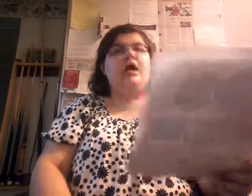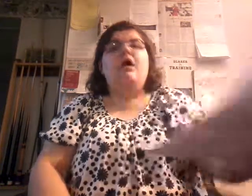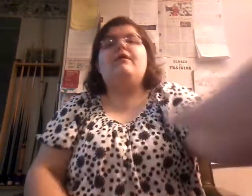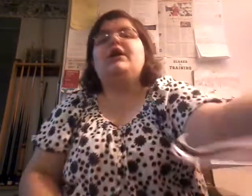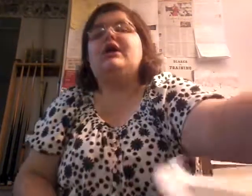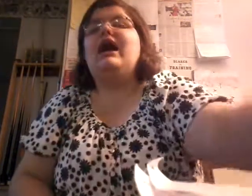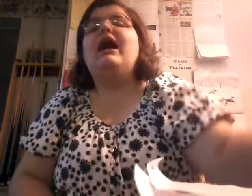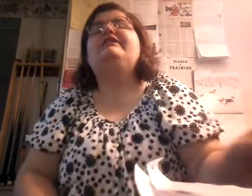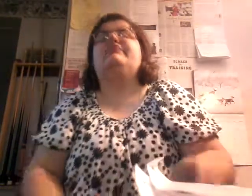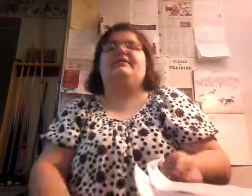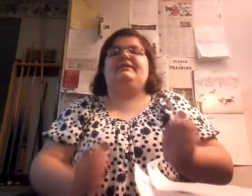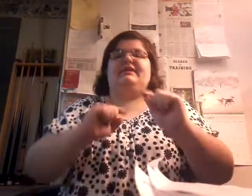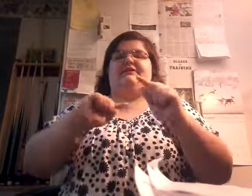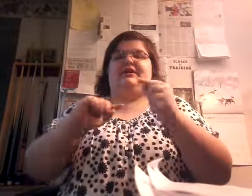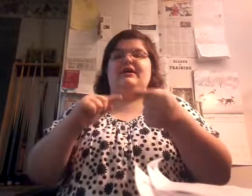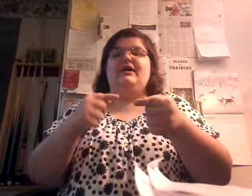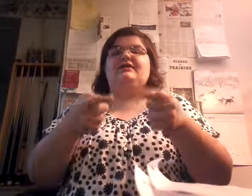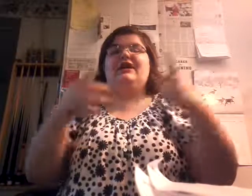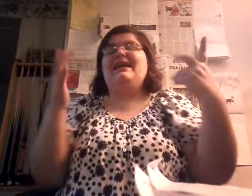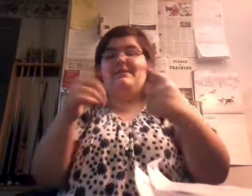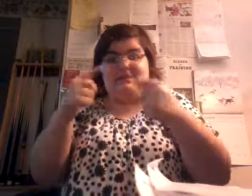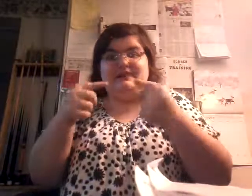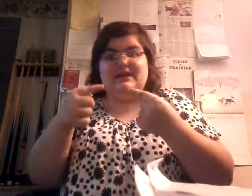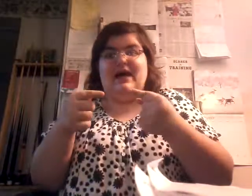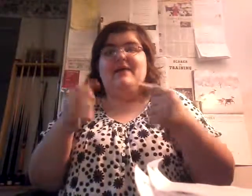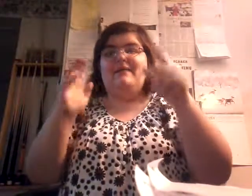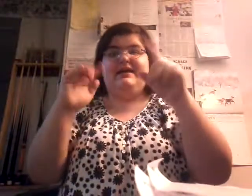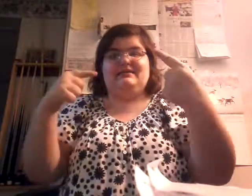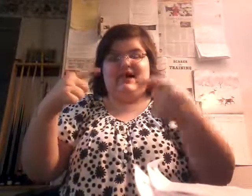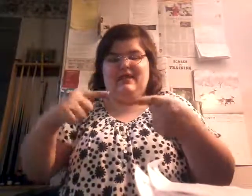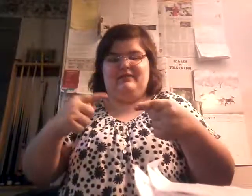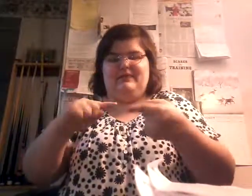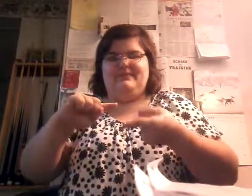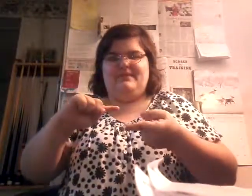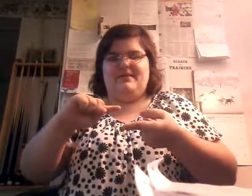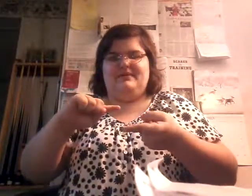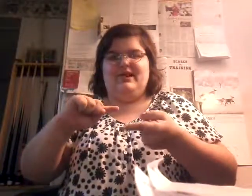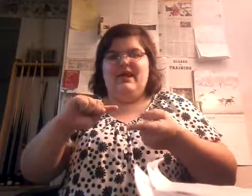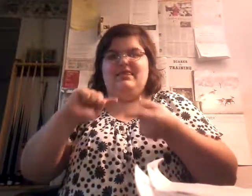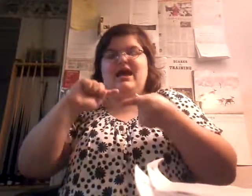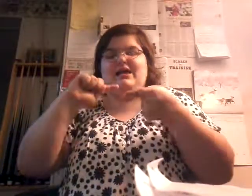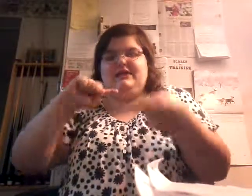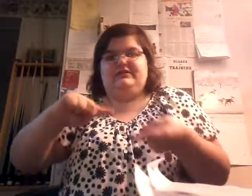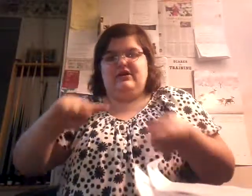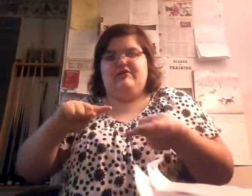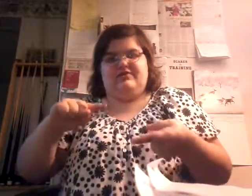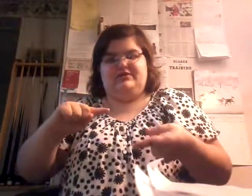Oh, hurt. I just remembered the sign for hurt. So I keep on messing up because I have problems remembering that I need to start from this